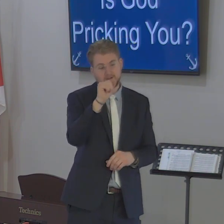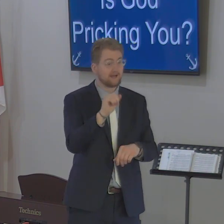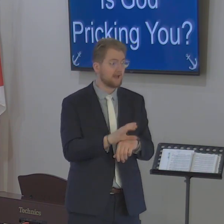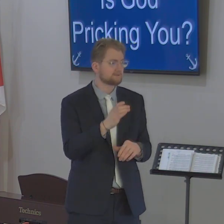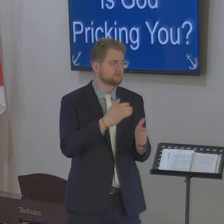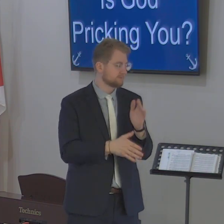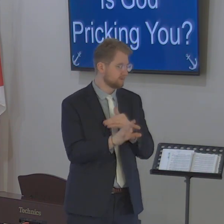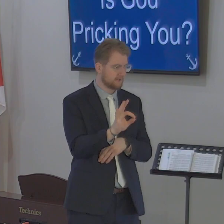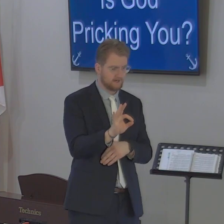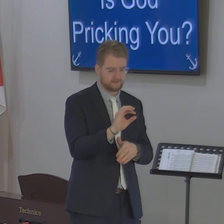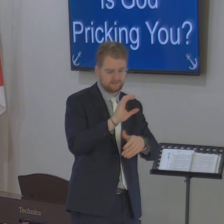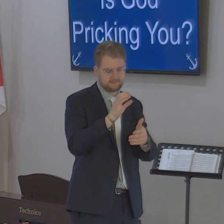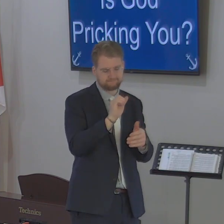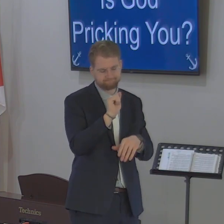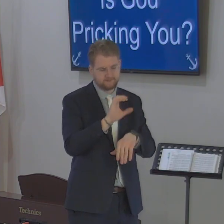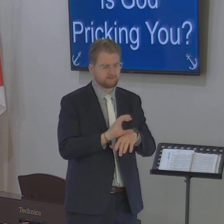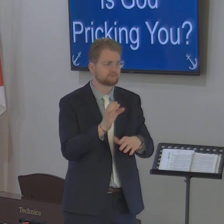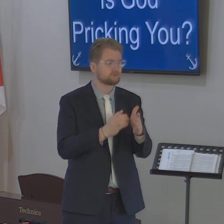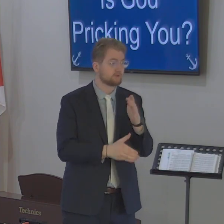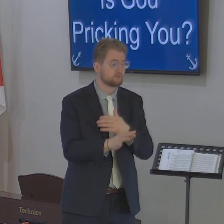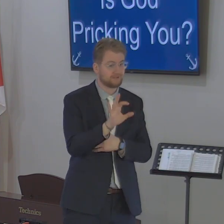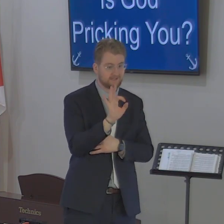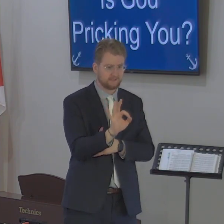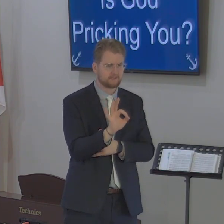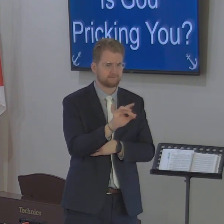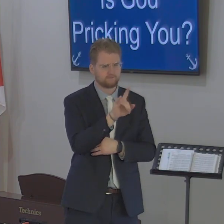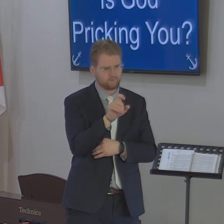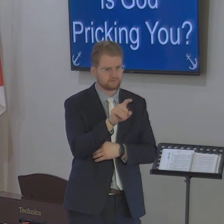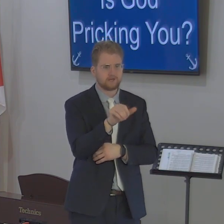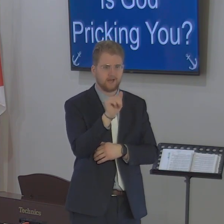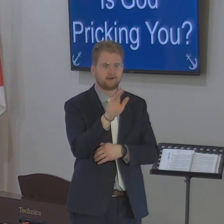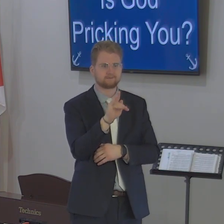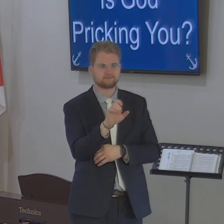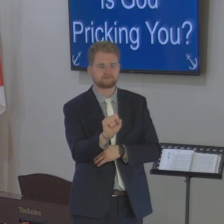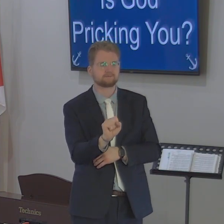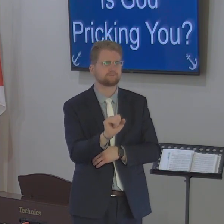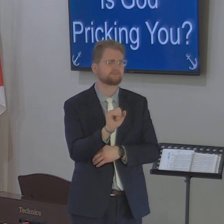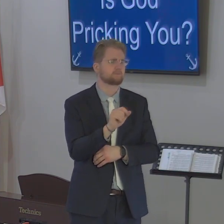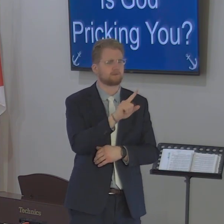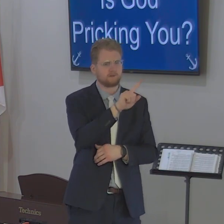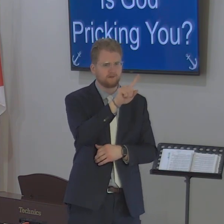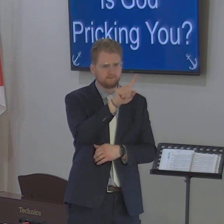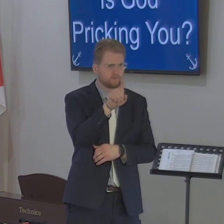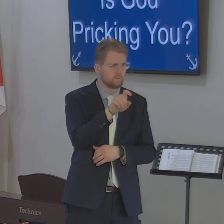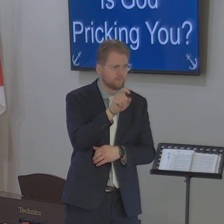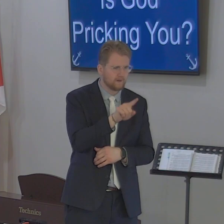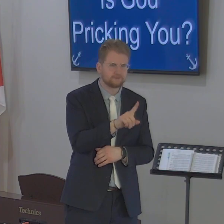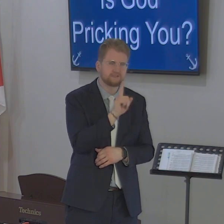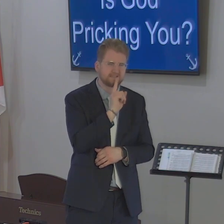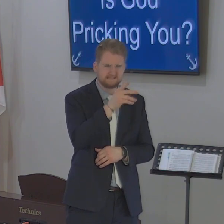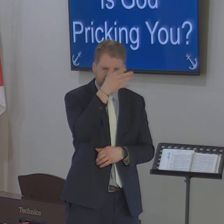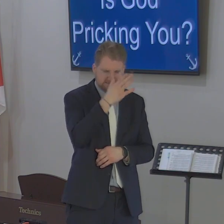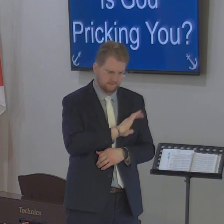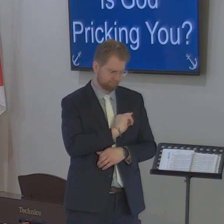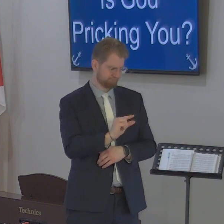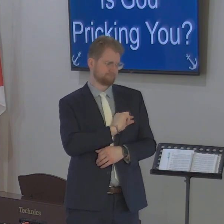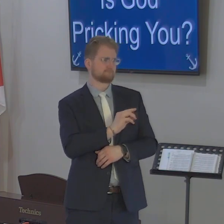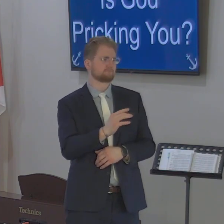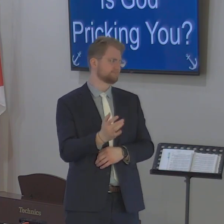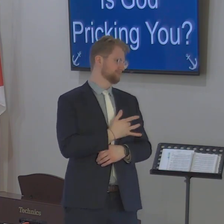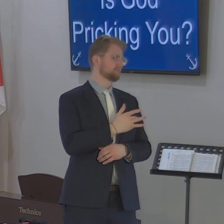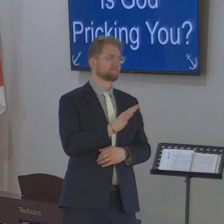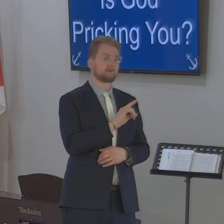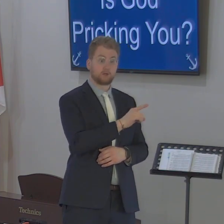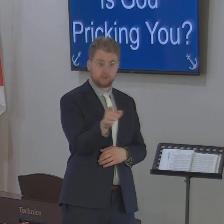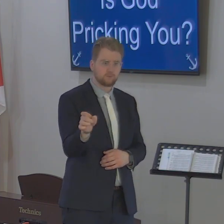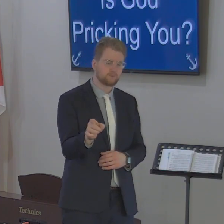morning. Acts chapter 9, just got a question. Is God pricking you? Is God pricking you? Acts